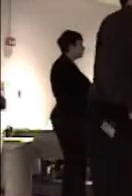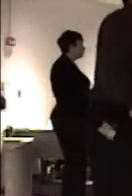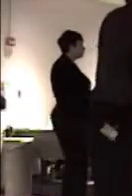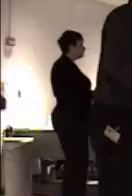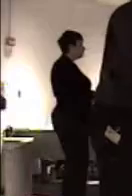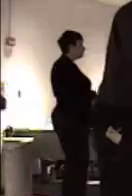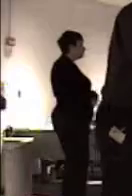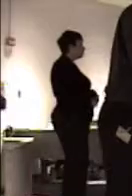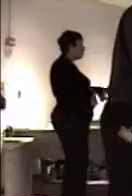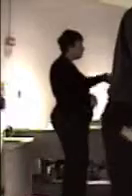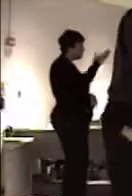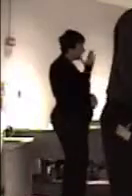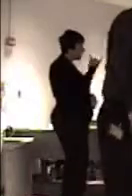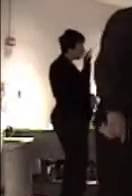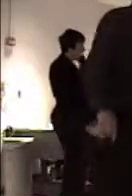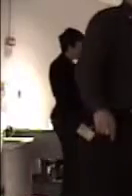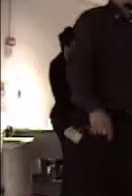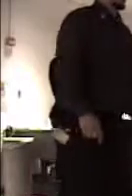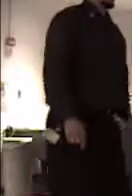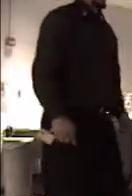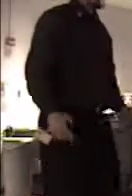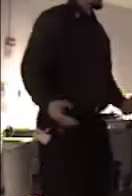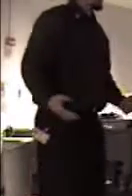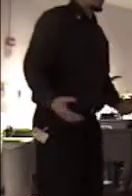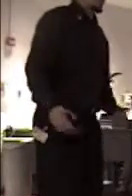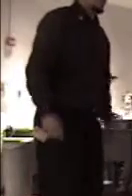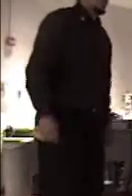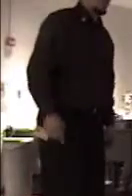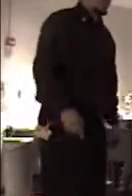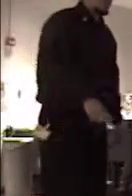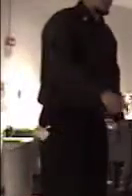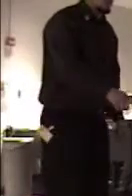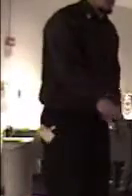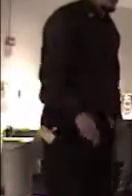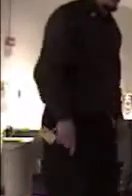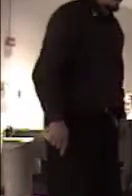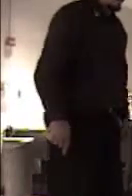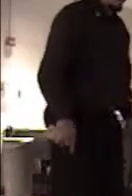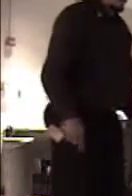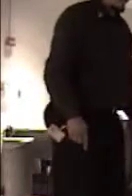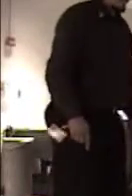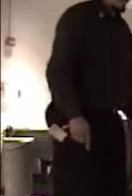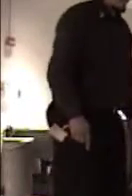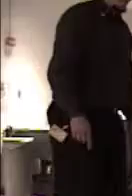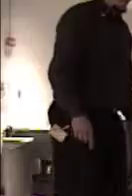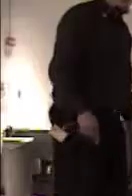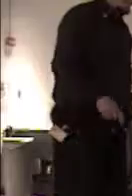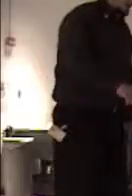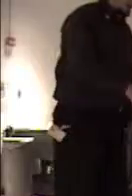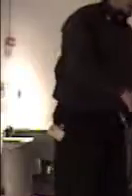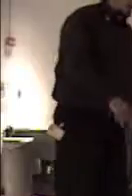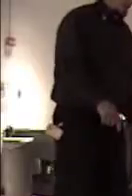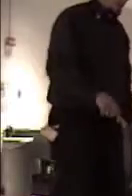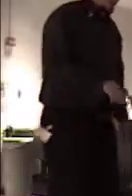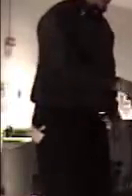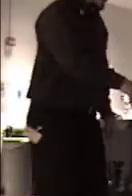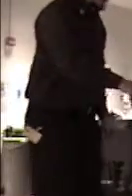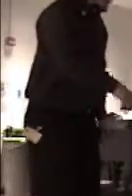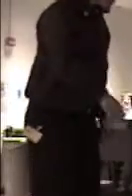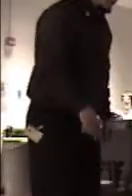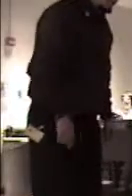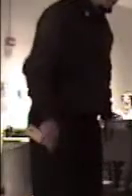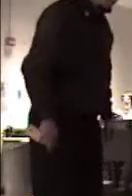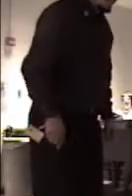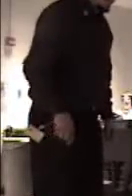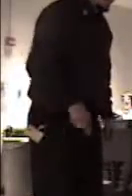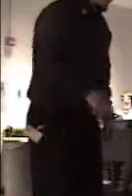Oh my gosh, if I could get somebody to do that, that would be so sweet. Please squat. Please squat. Good. Now